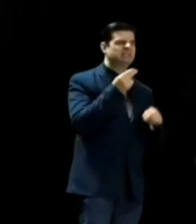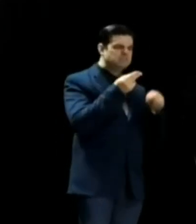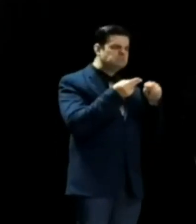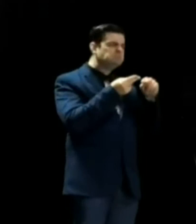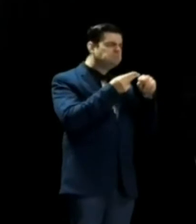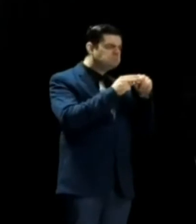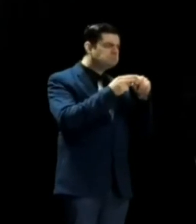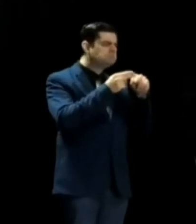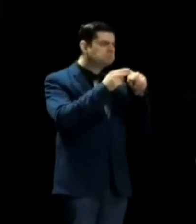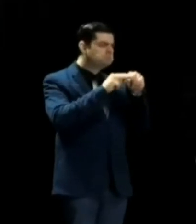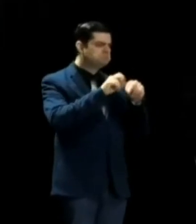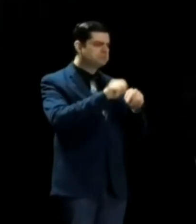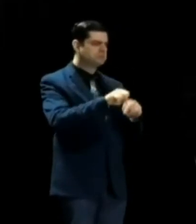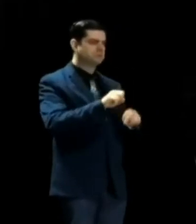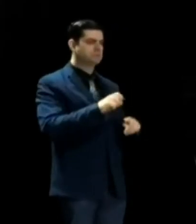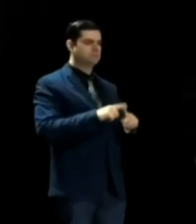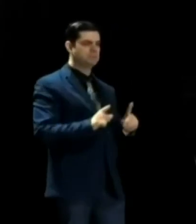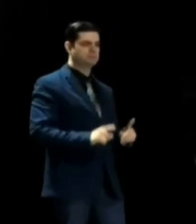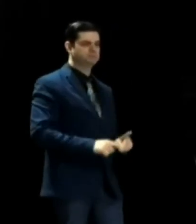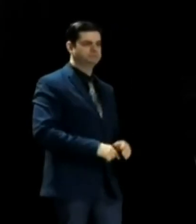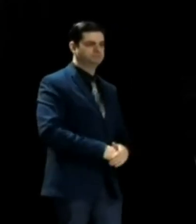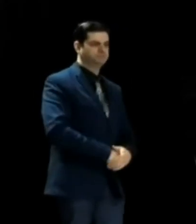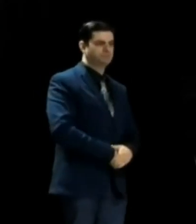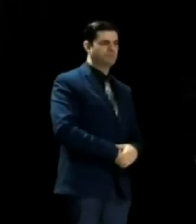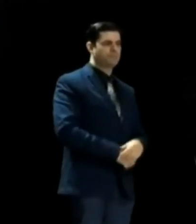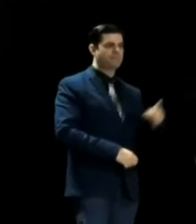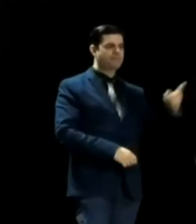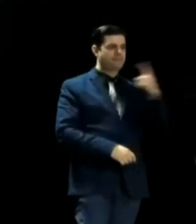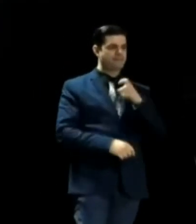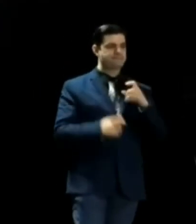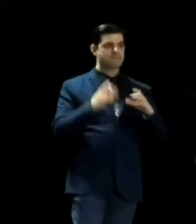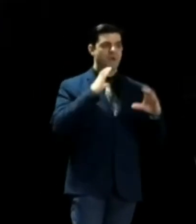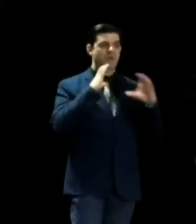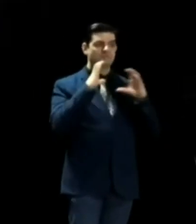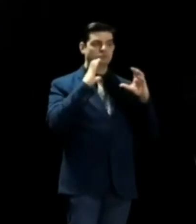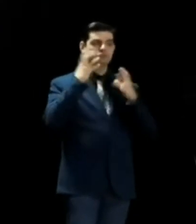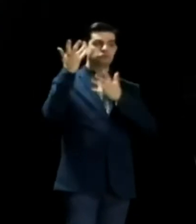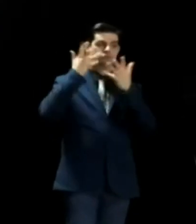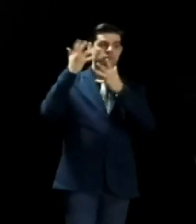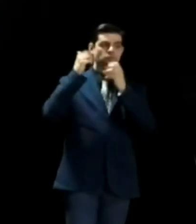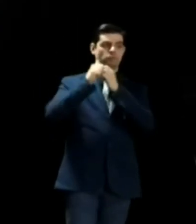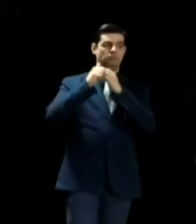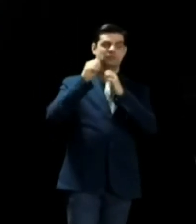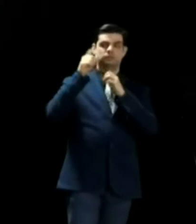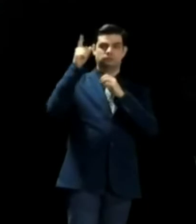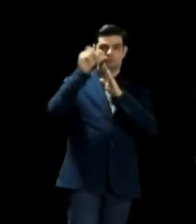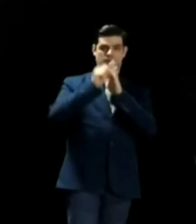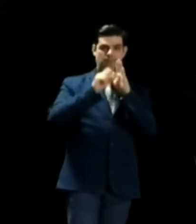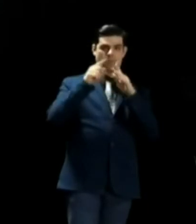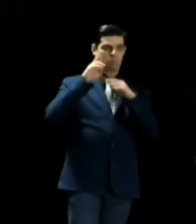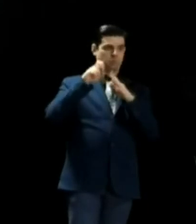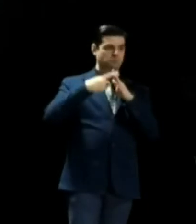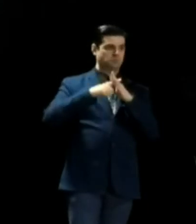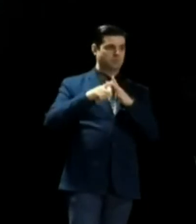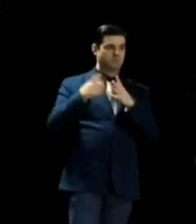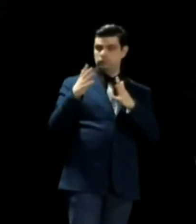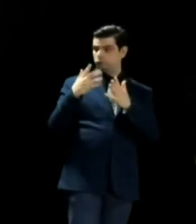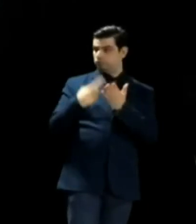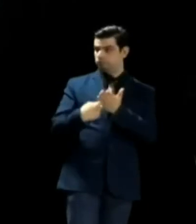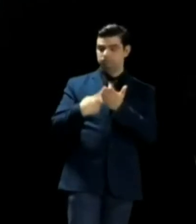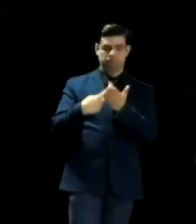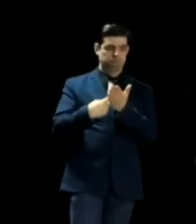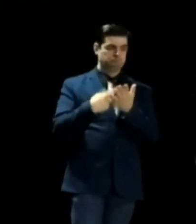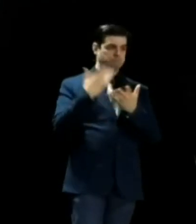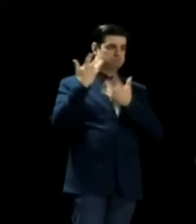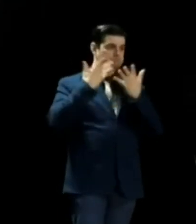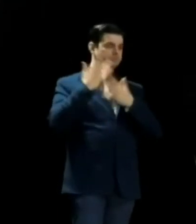What kind of conversations have you had with the state about something like this? I've had conversations with the executive chamber. I haven't spoken